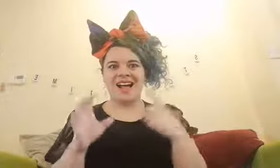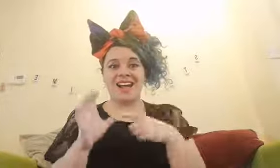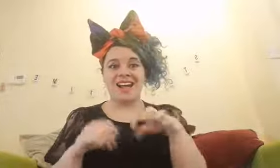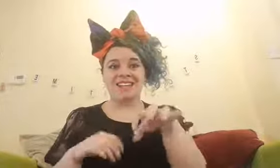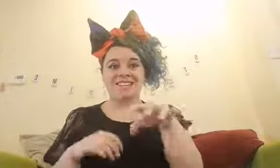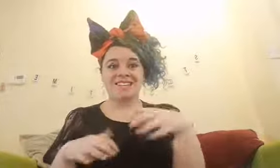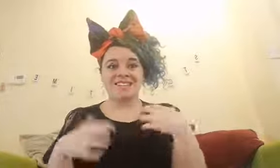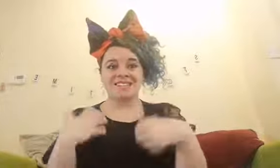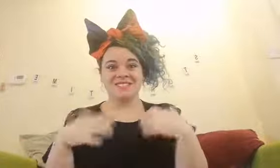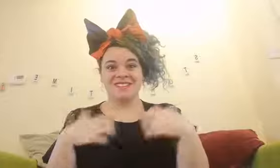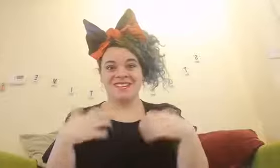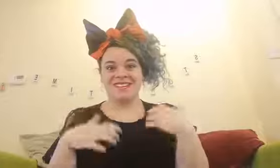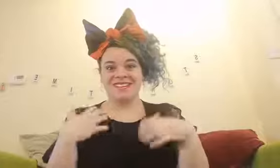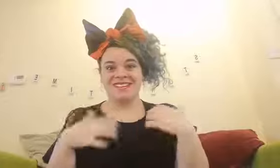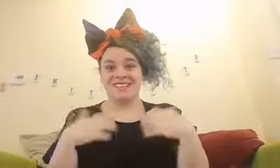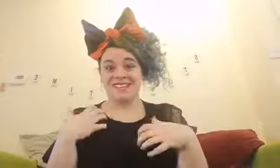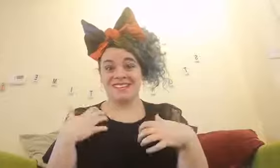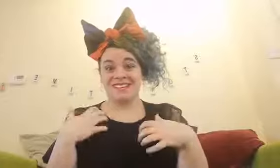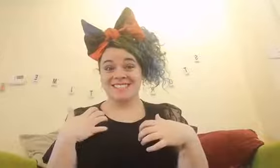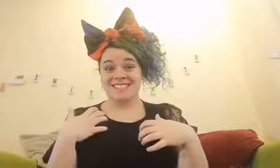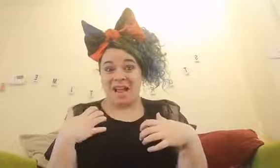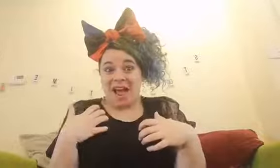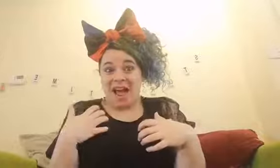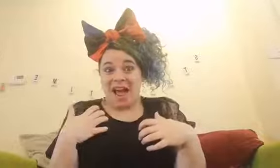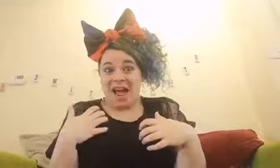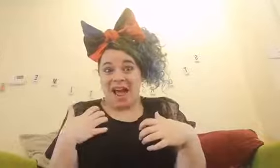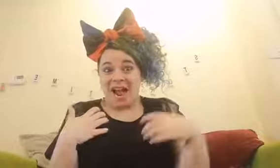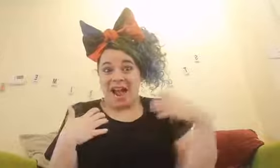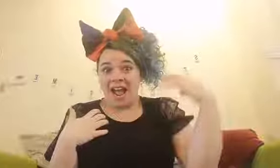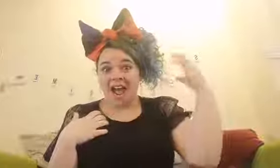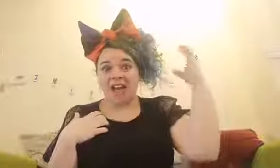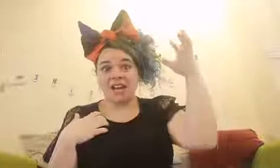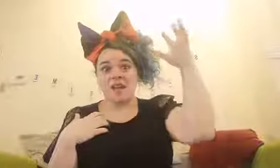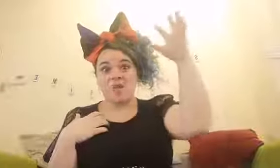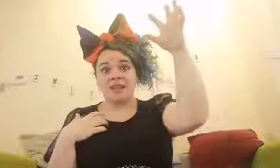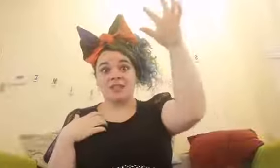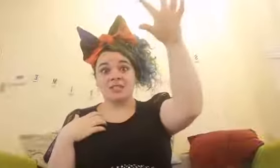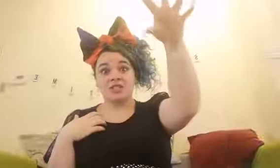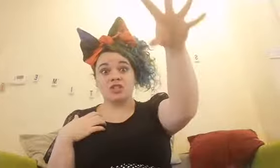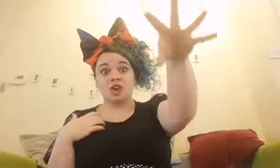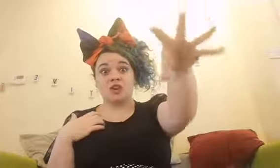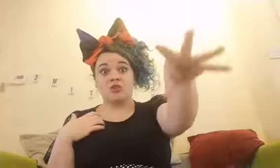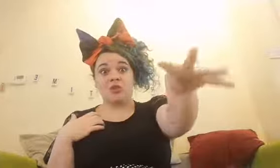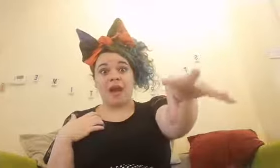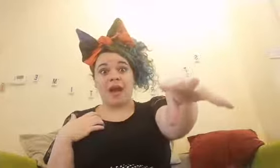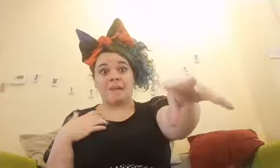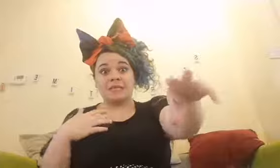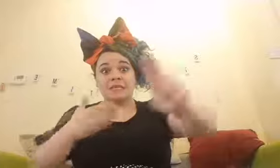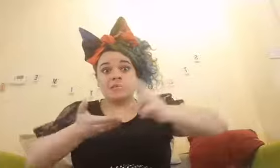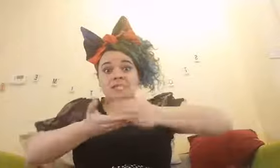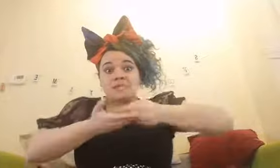And Anansi was really excited. And he went to grab some